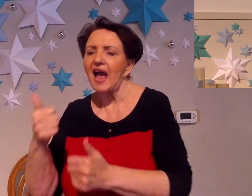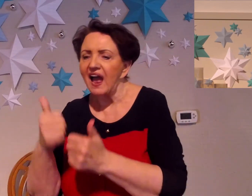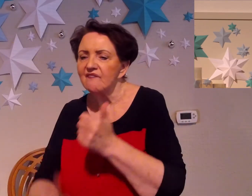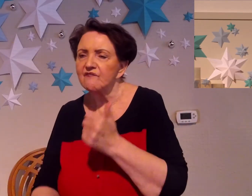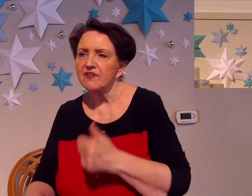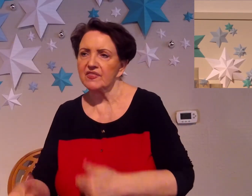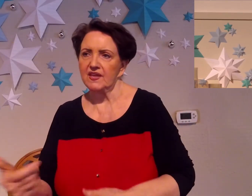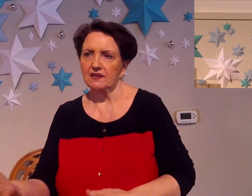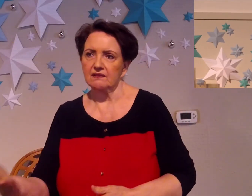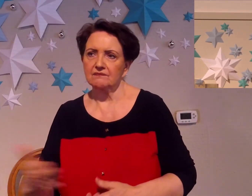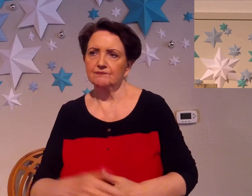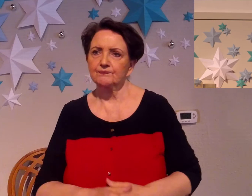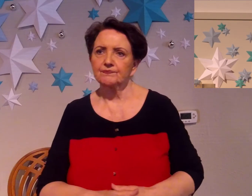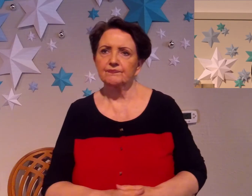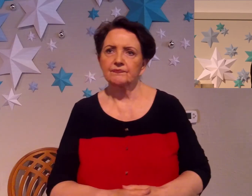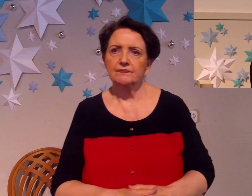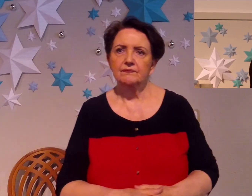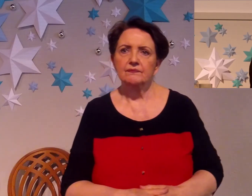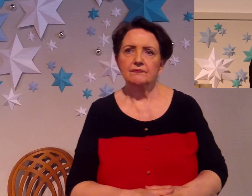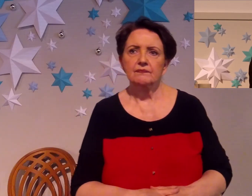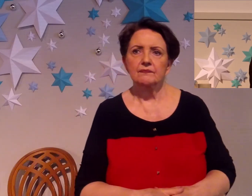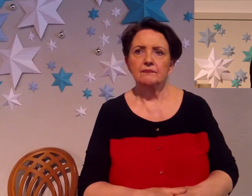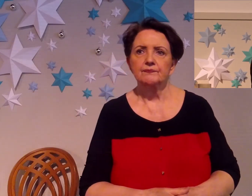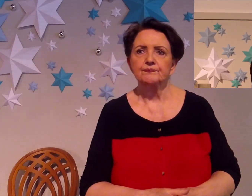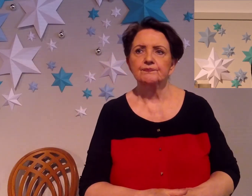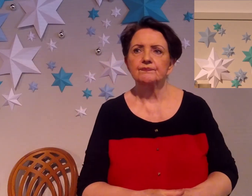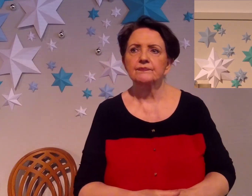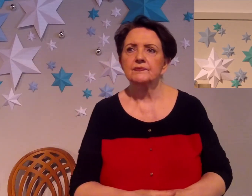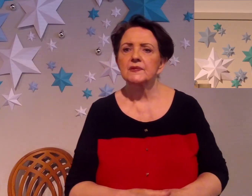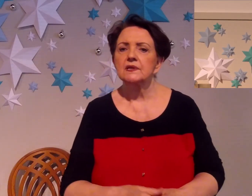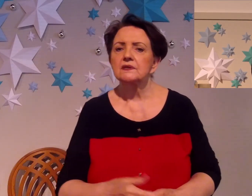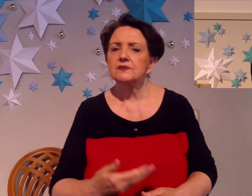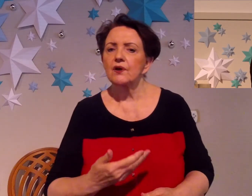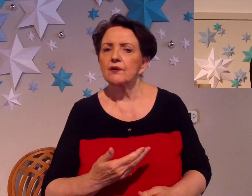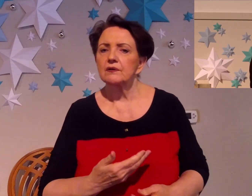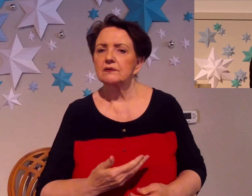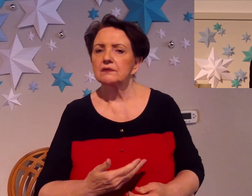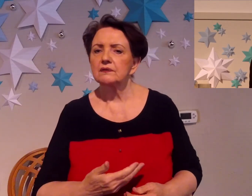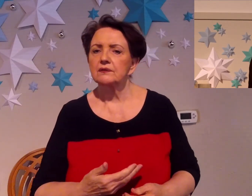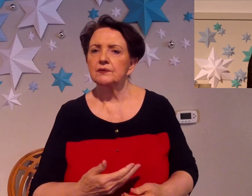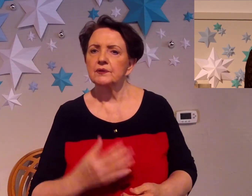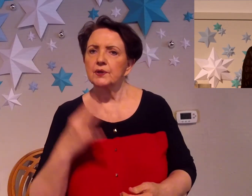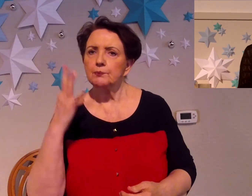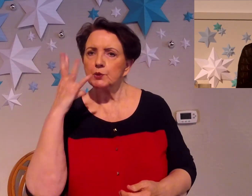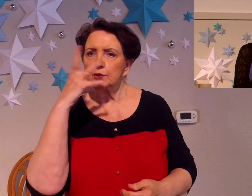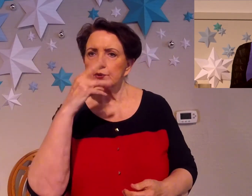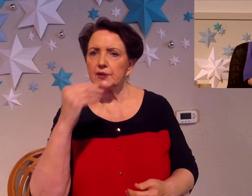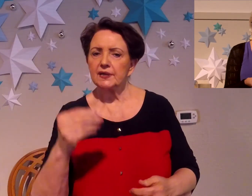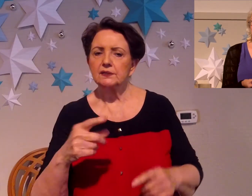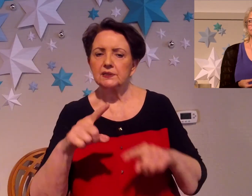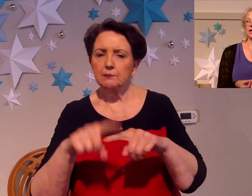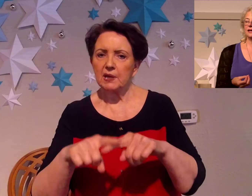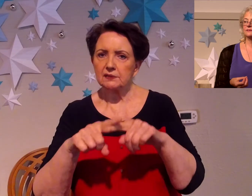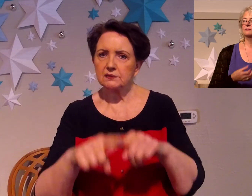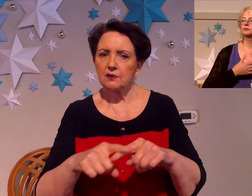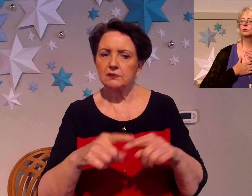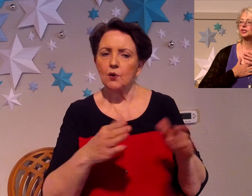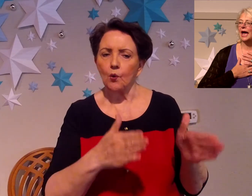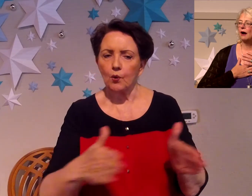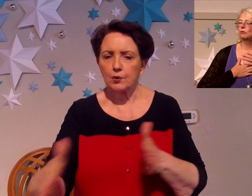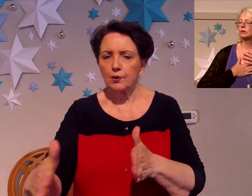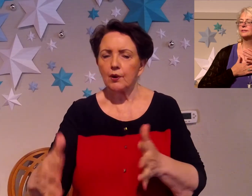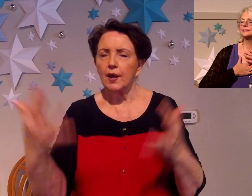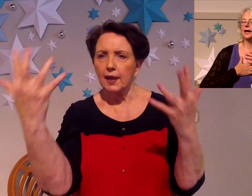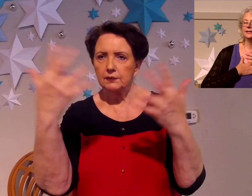in beauty, this profound quality of the divine, which rests on order and harmony, which creates a space into